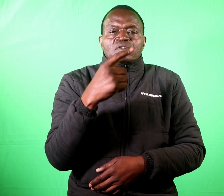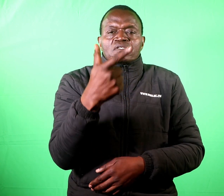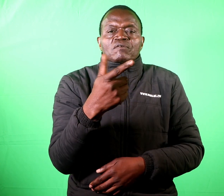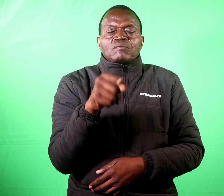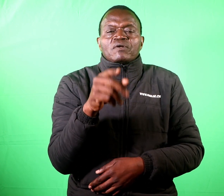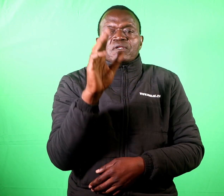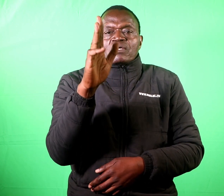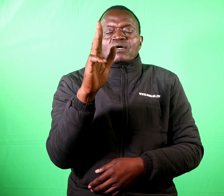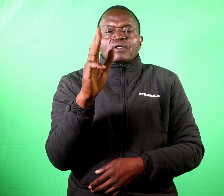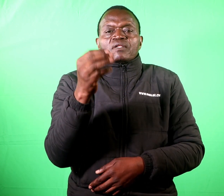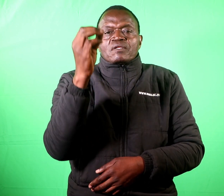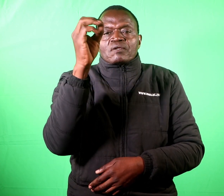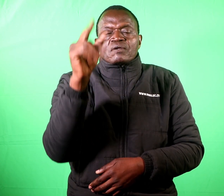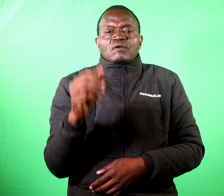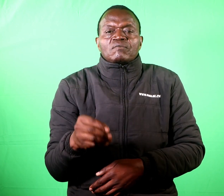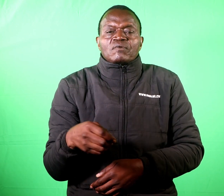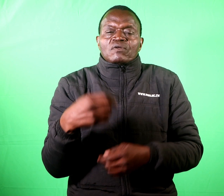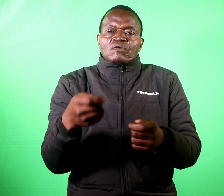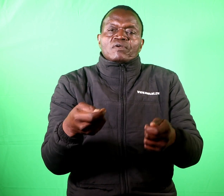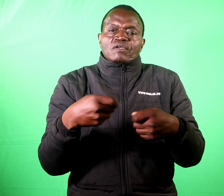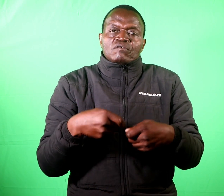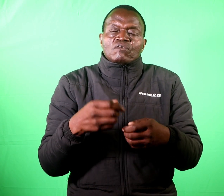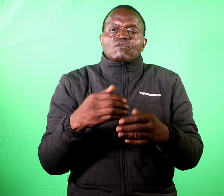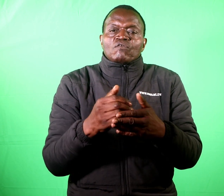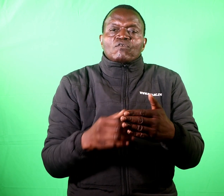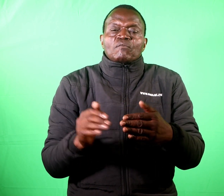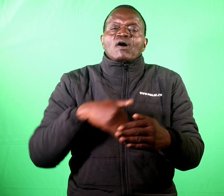7.9%. Remittances or gifts from outside Zimbabwe,